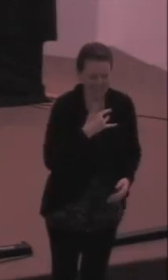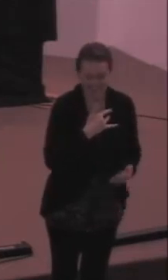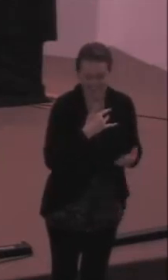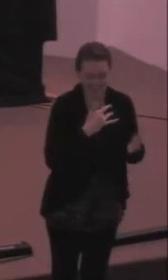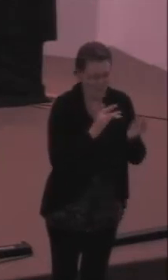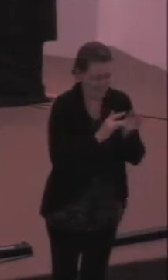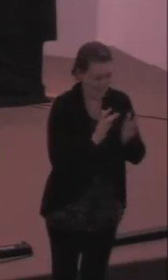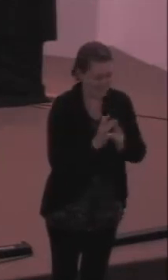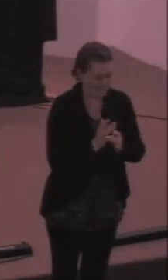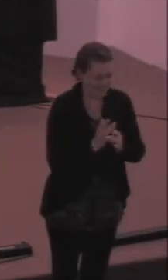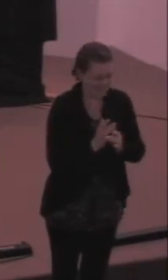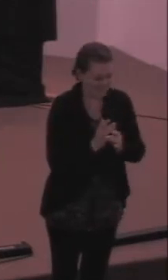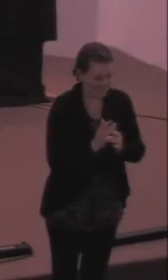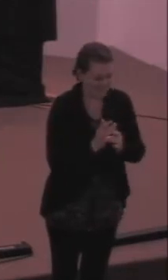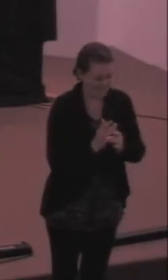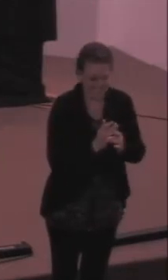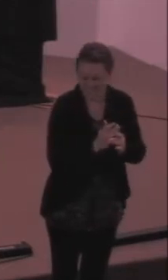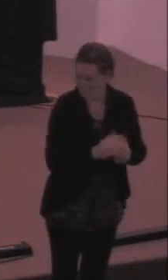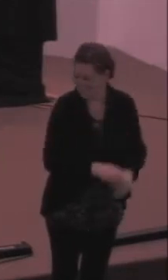birthday,